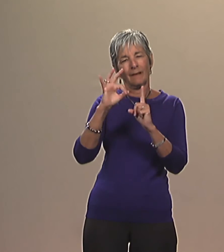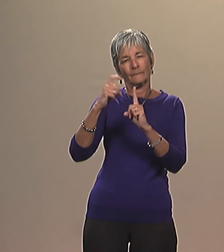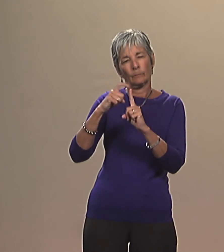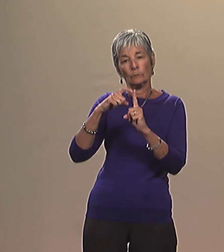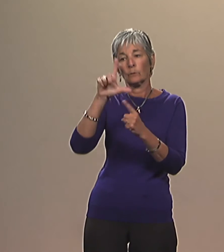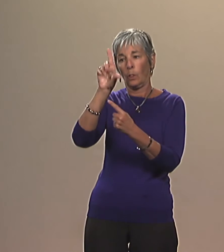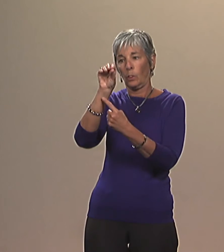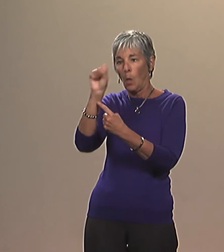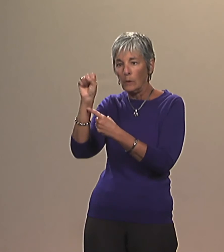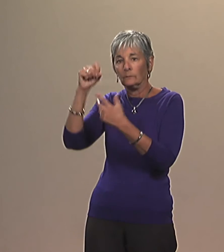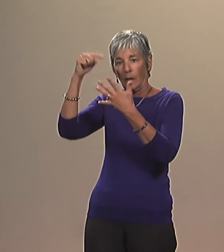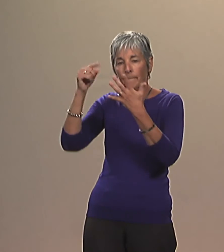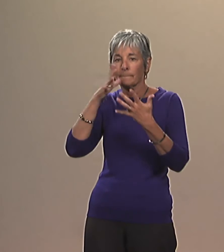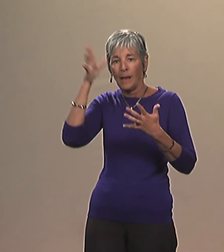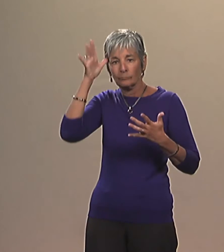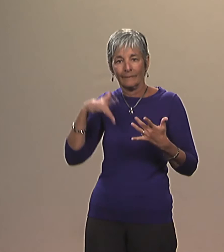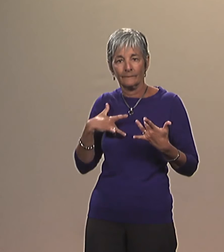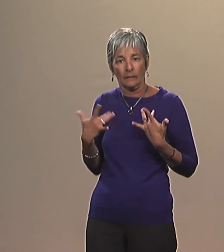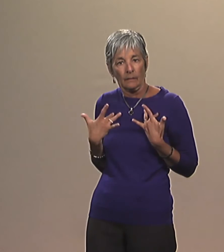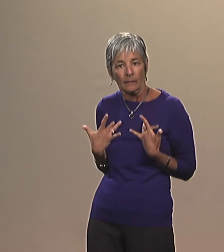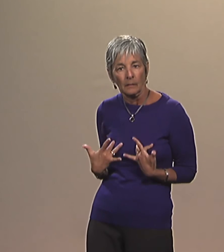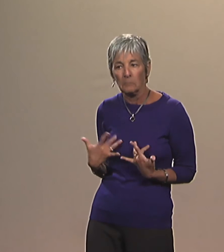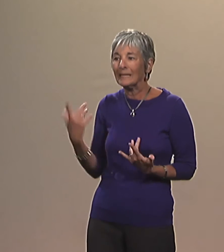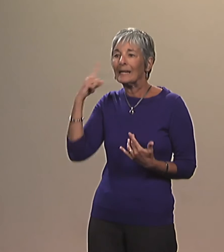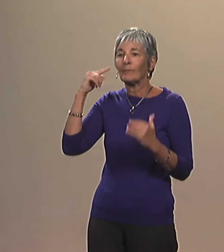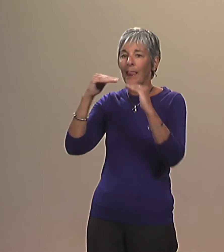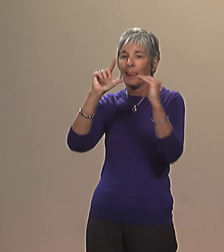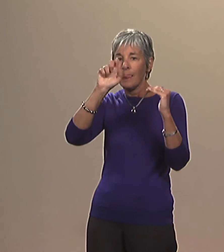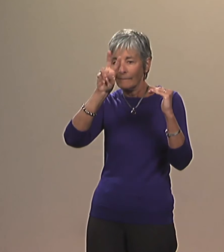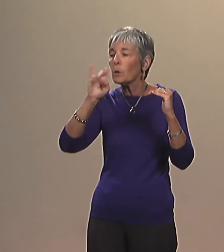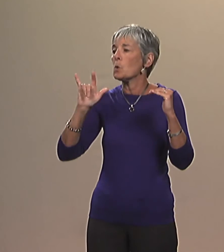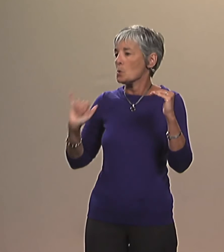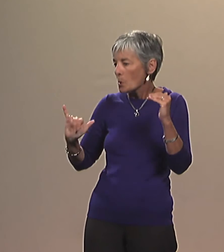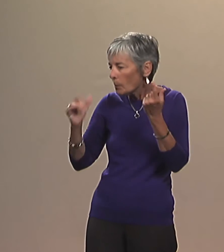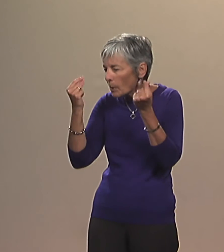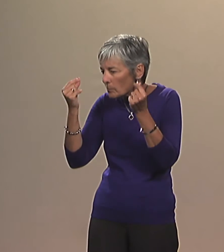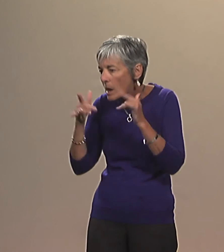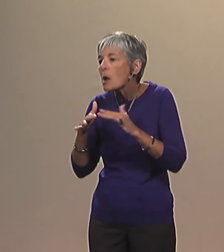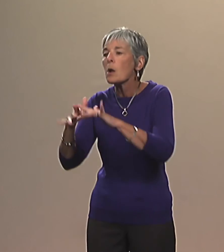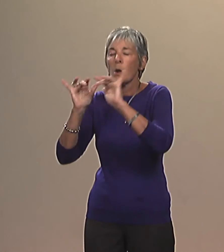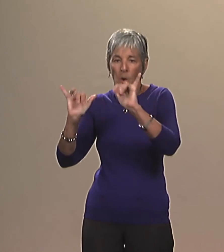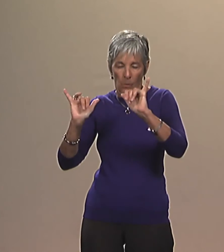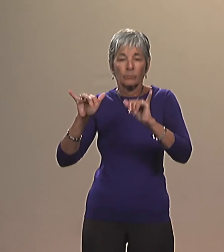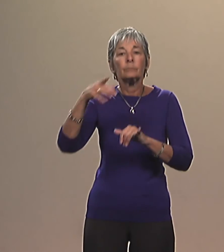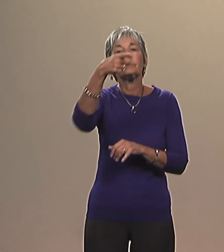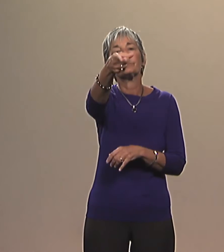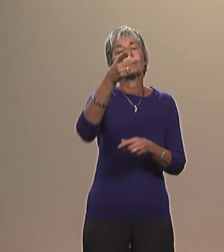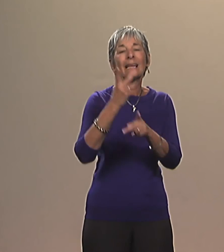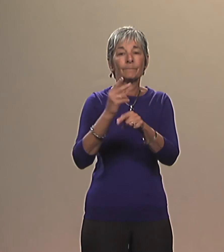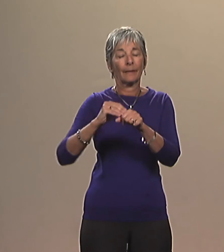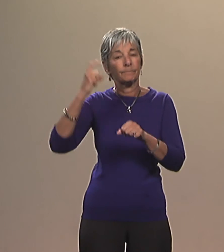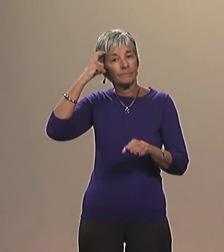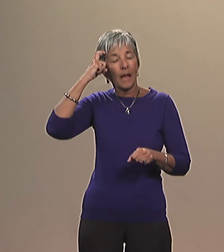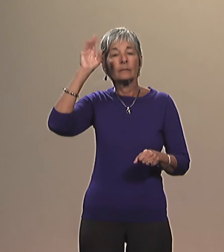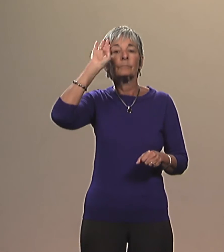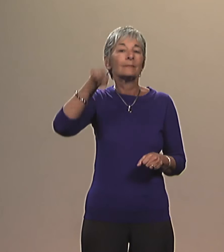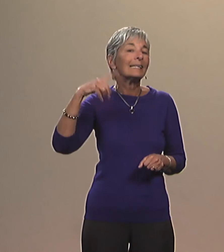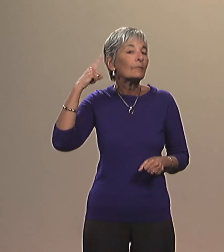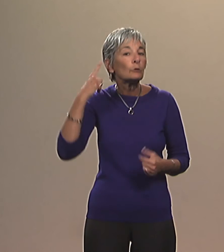many examples of words we choose, like loss, that cause parents to feel depressed. The word hearing levels allows parents to focus on action. Keep in mind